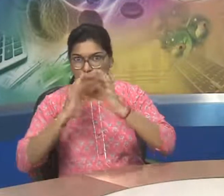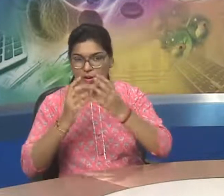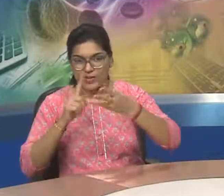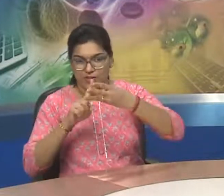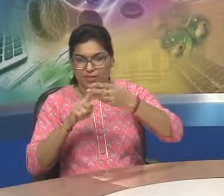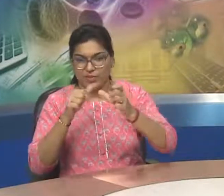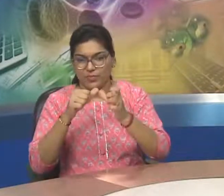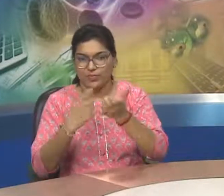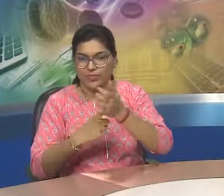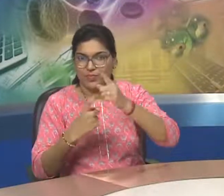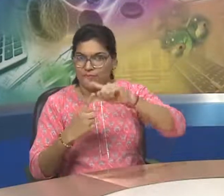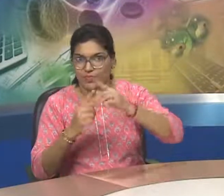in